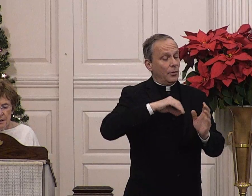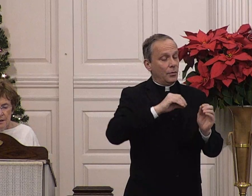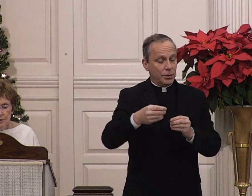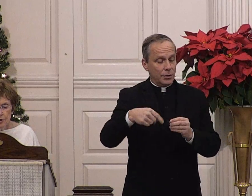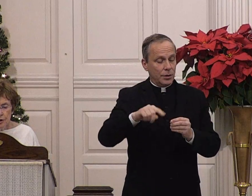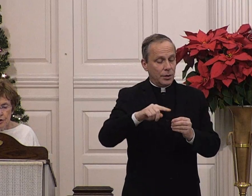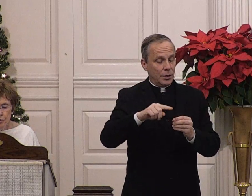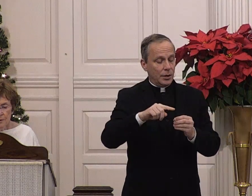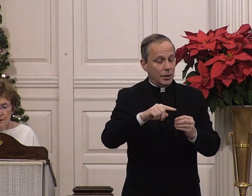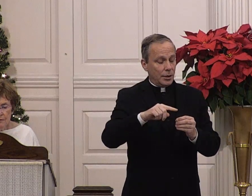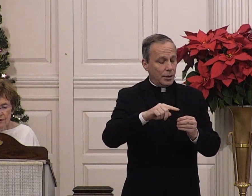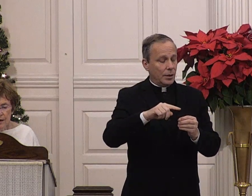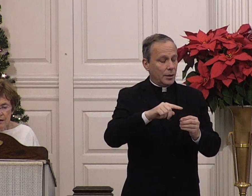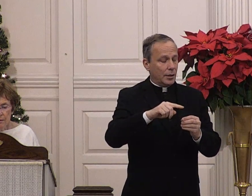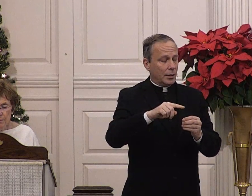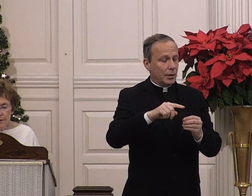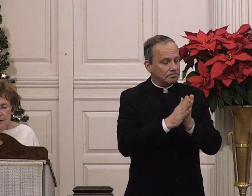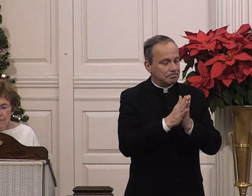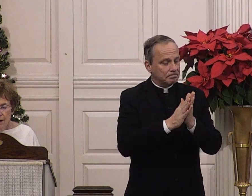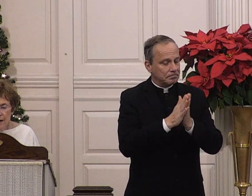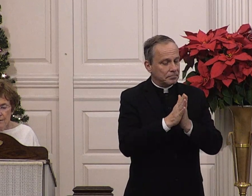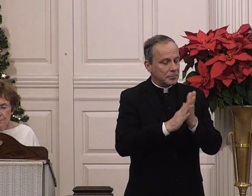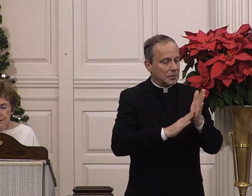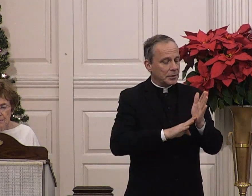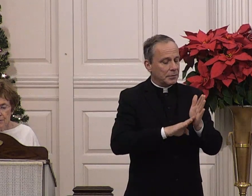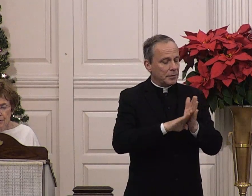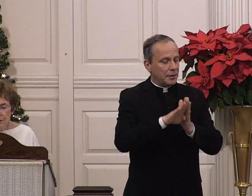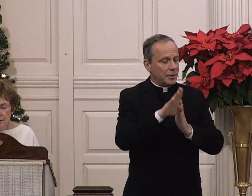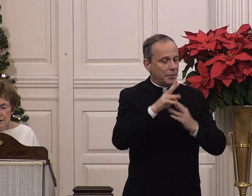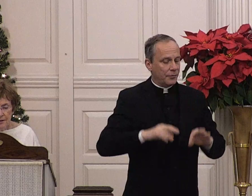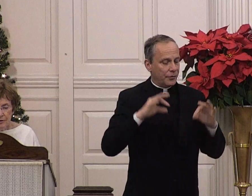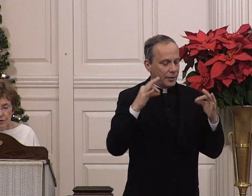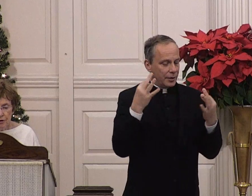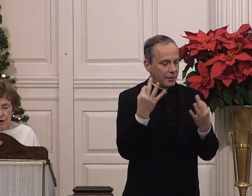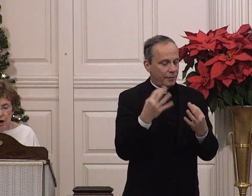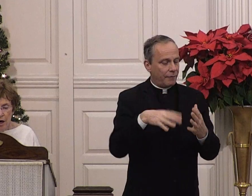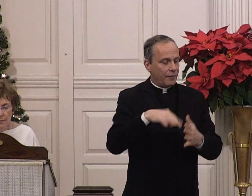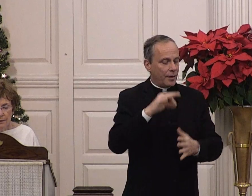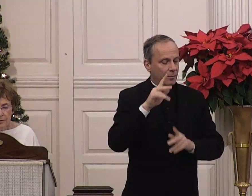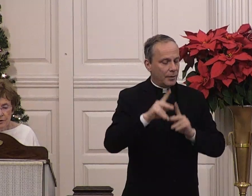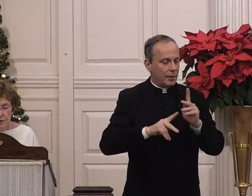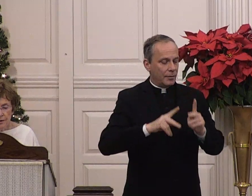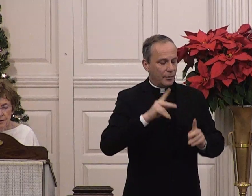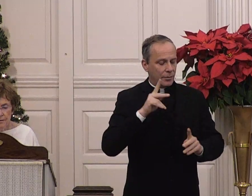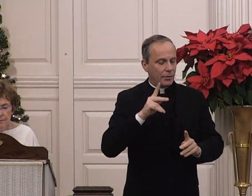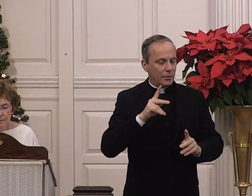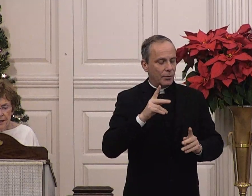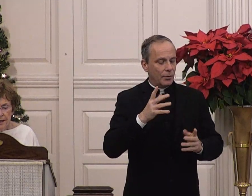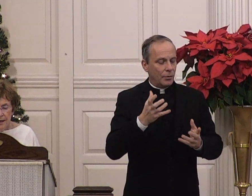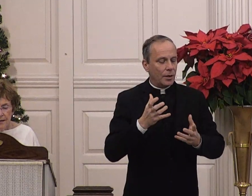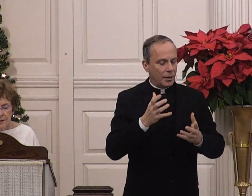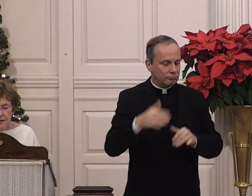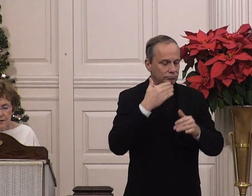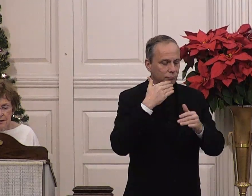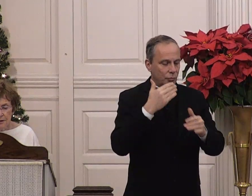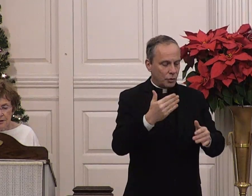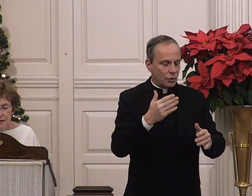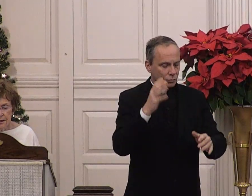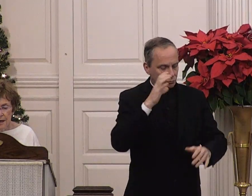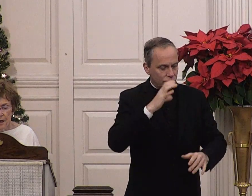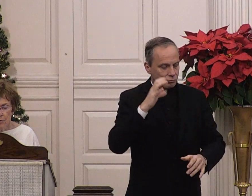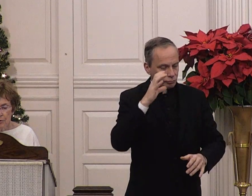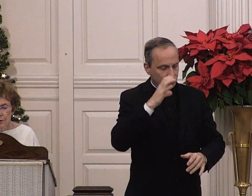committed to human development find people dedicated to the common good and ceaselessly seek